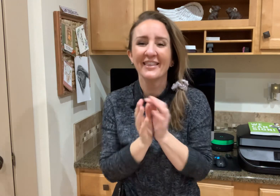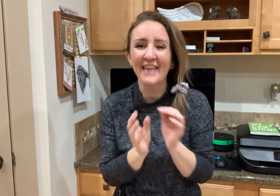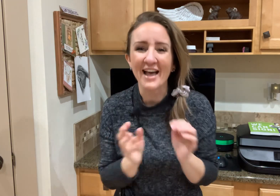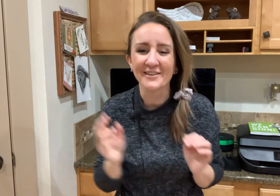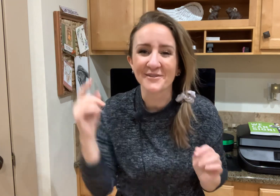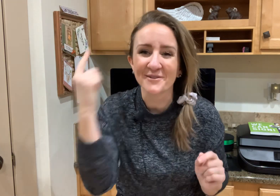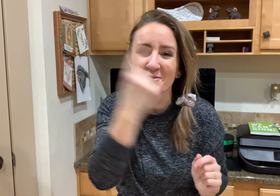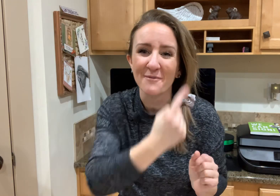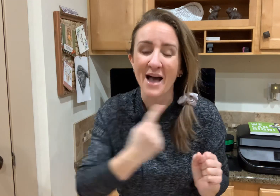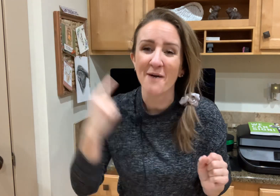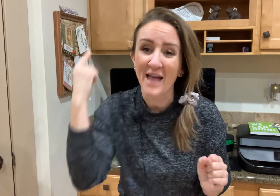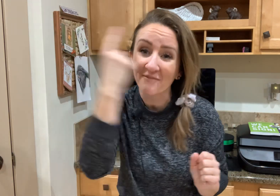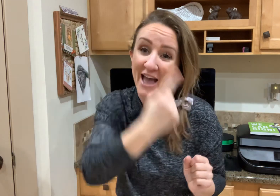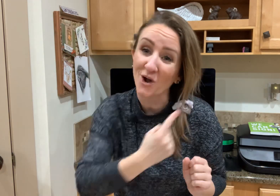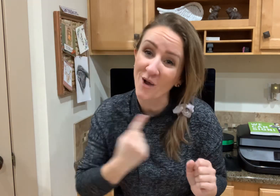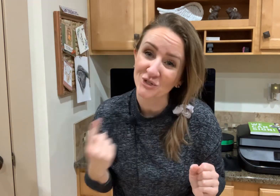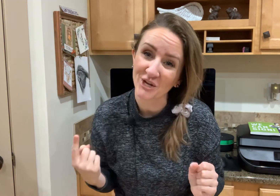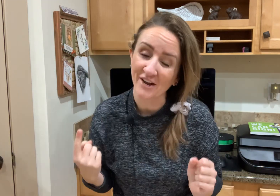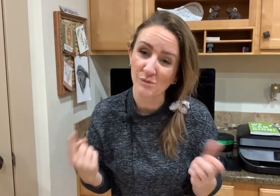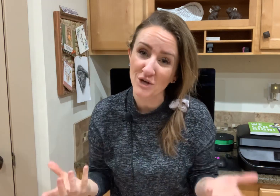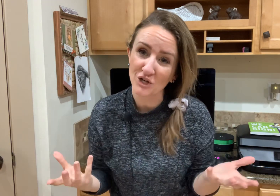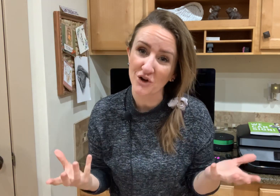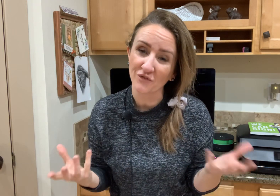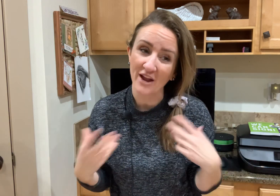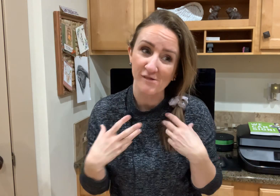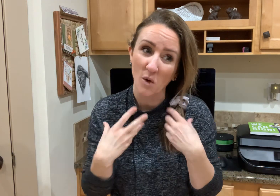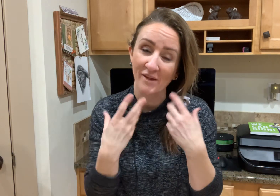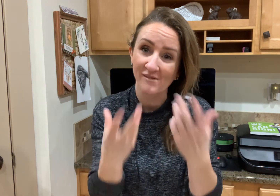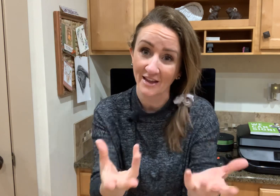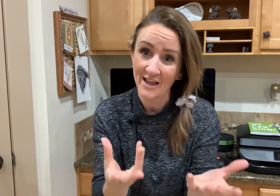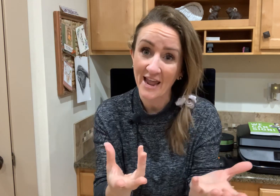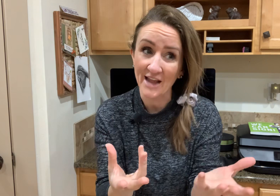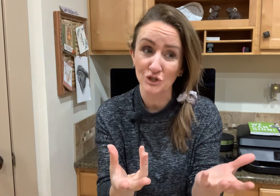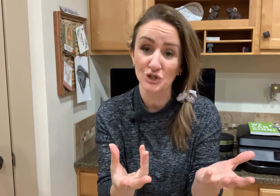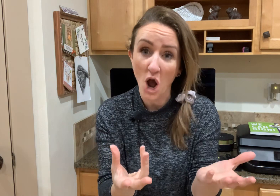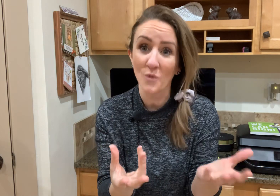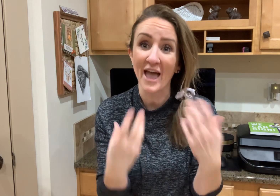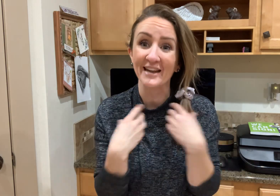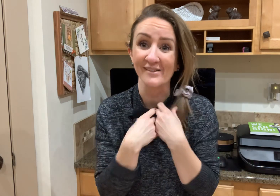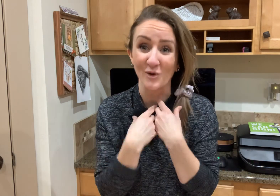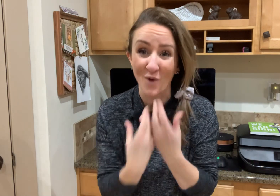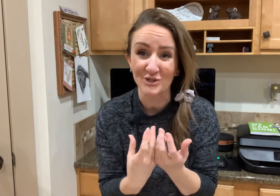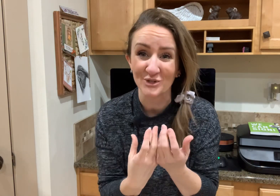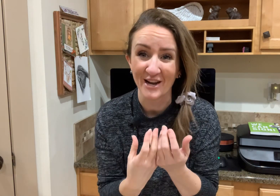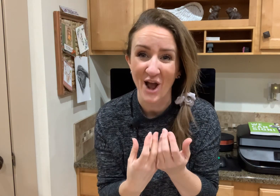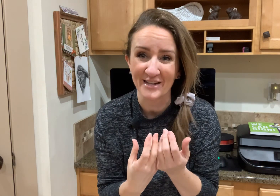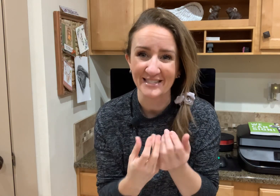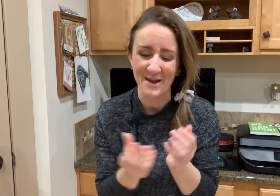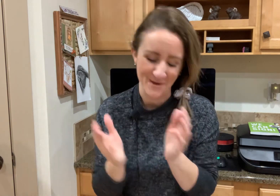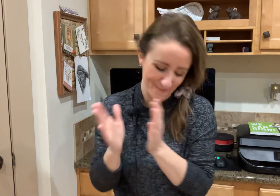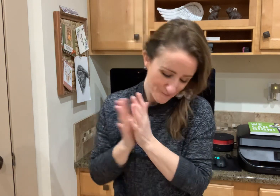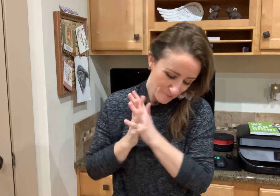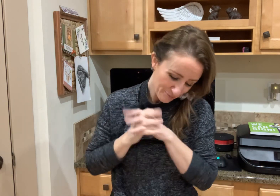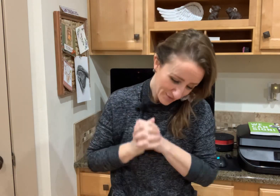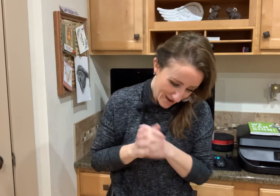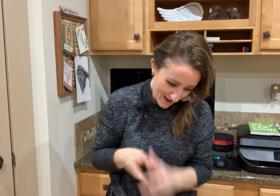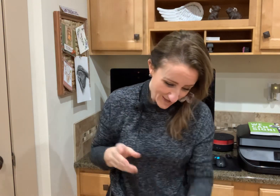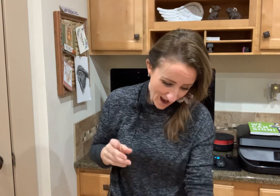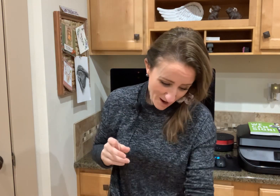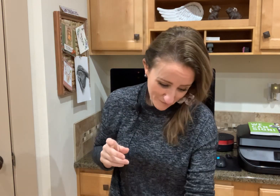that you have that question expression on your face so it's shown that it is a question and not a statement. The